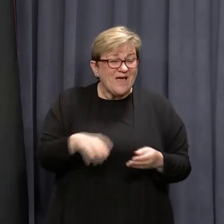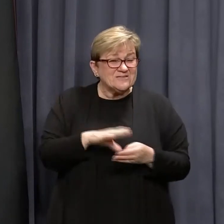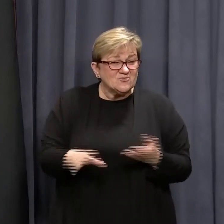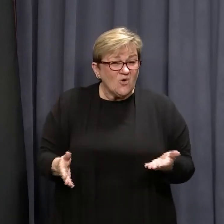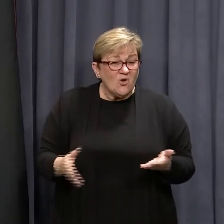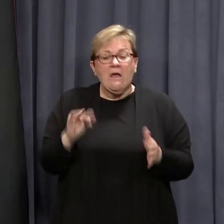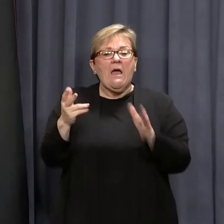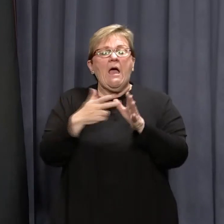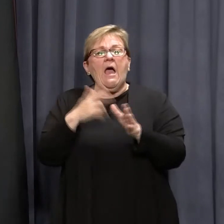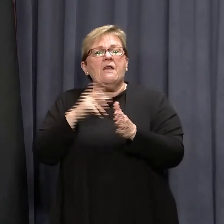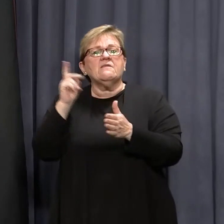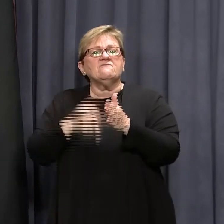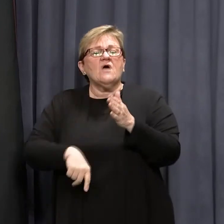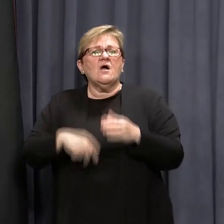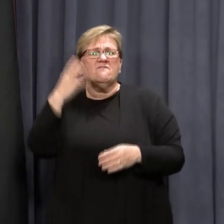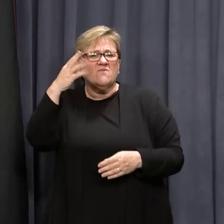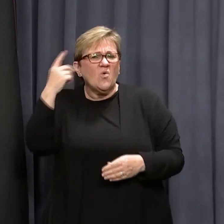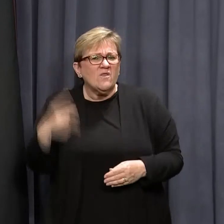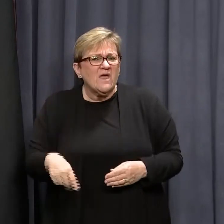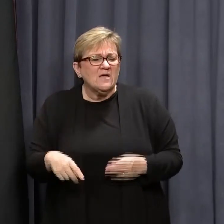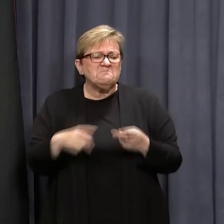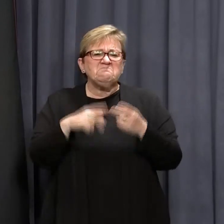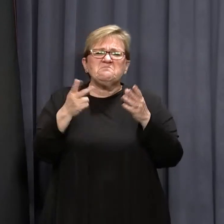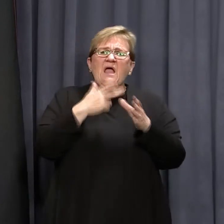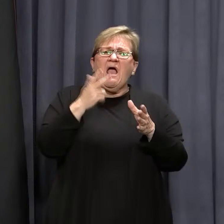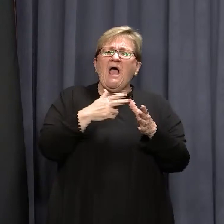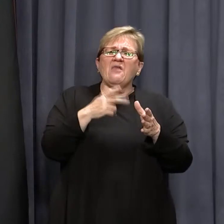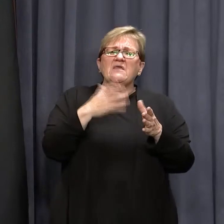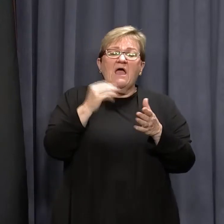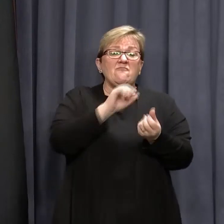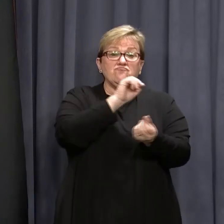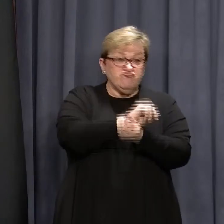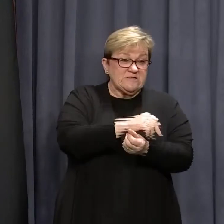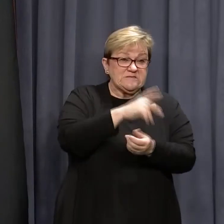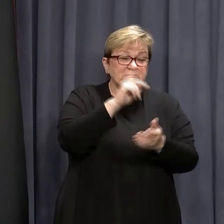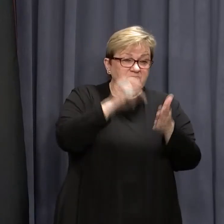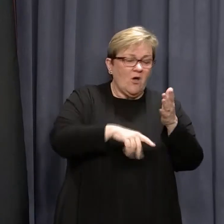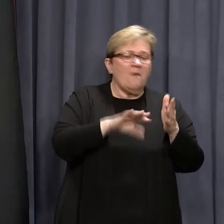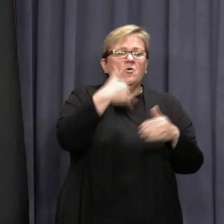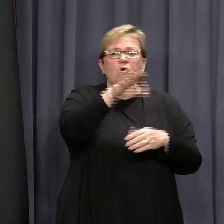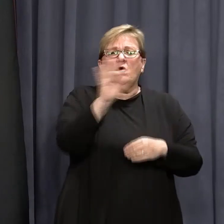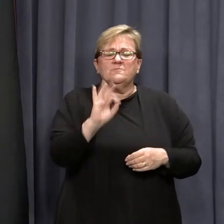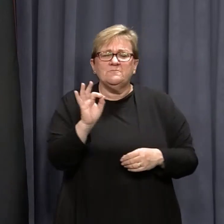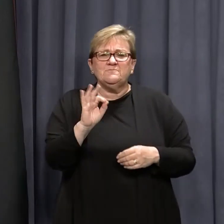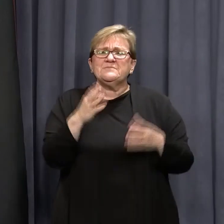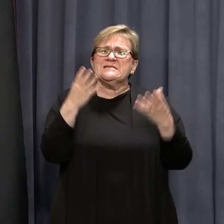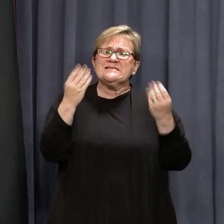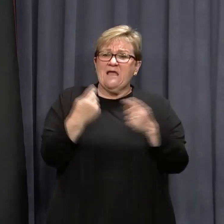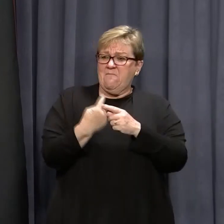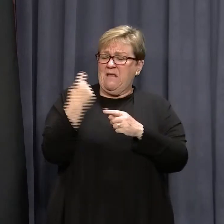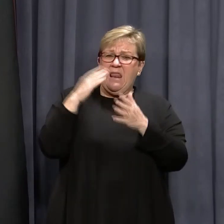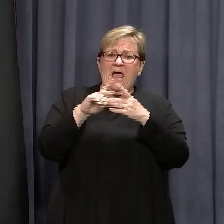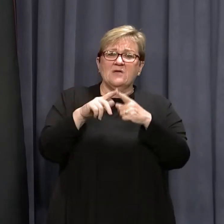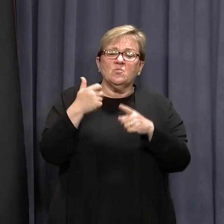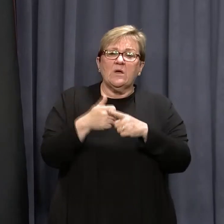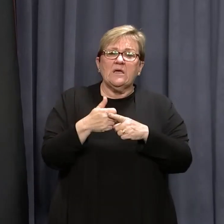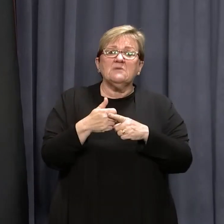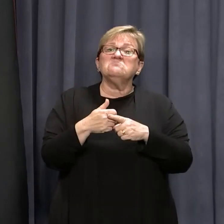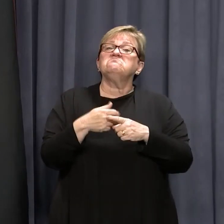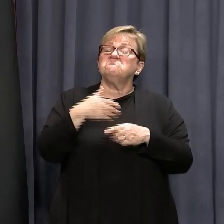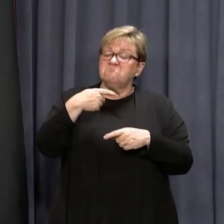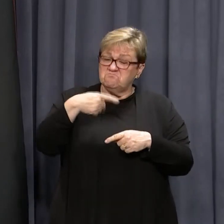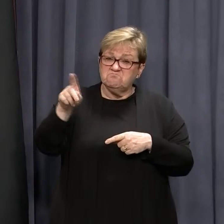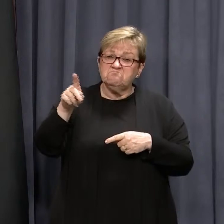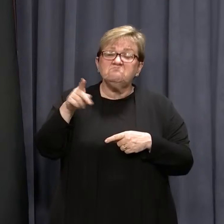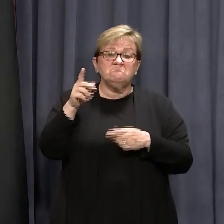There are others that have been fined $4,000, others with suspended prison sentences. Some in the last week have been issued with